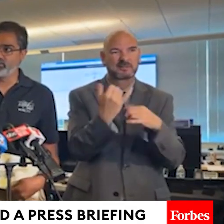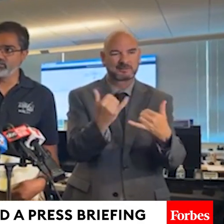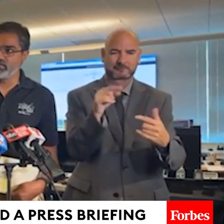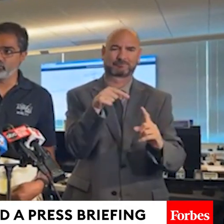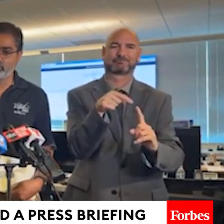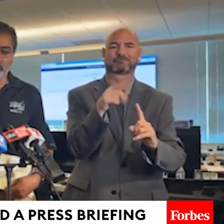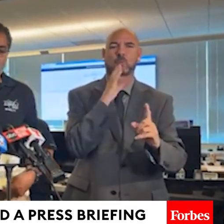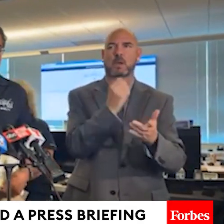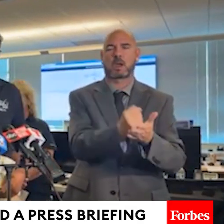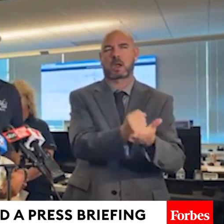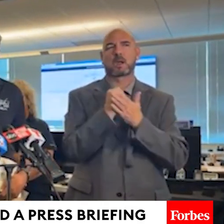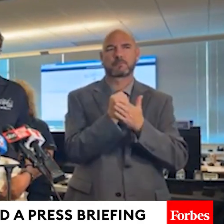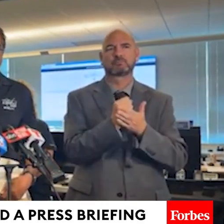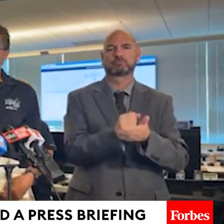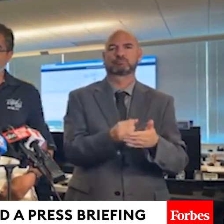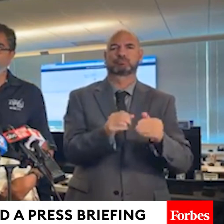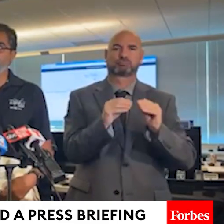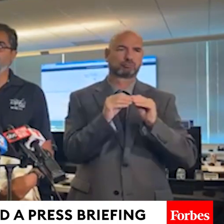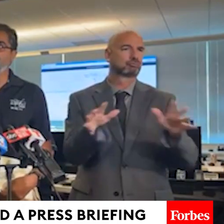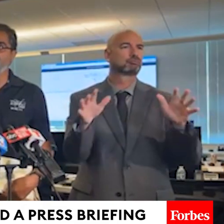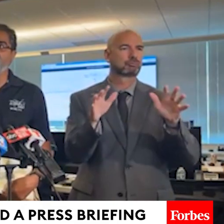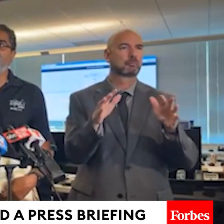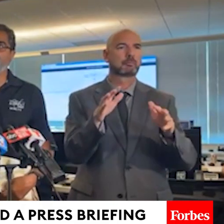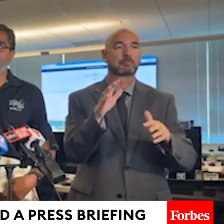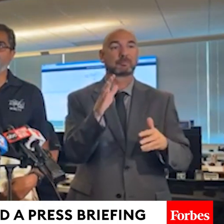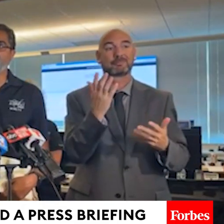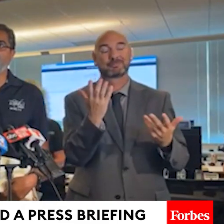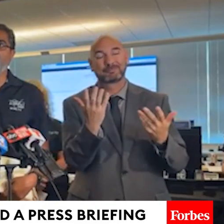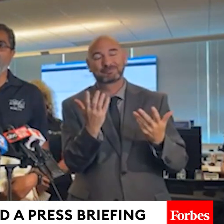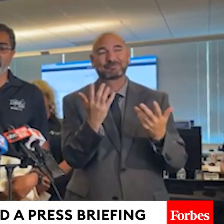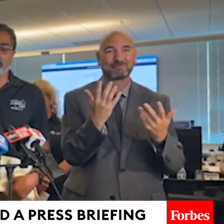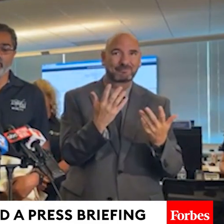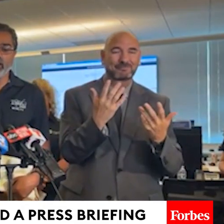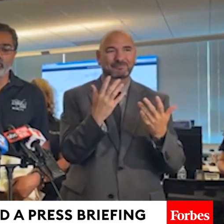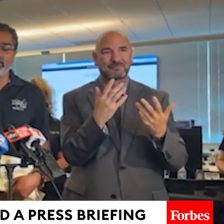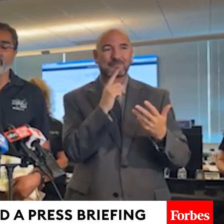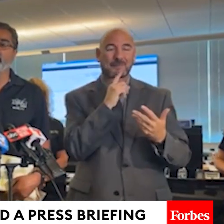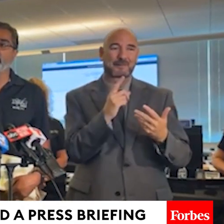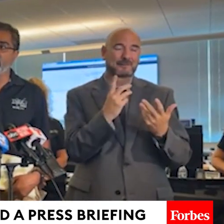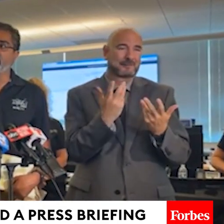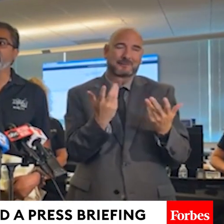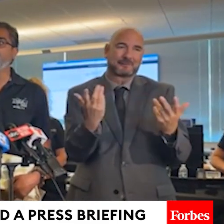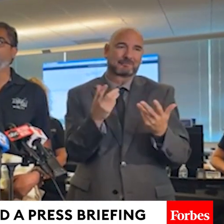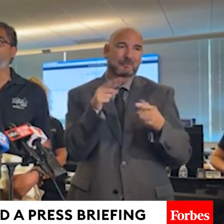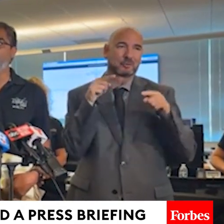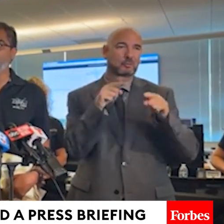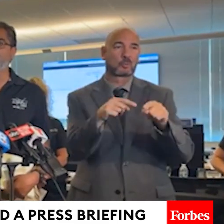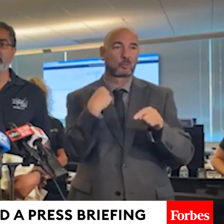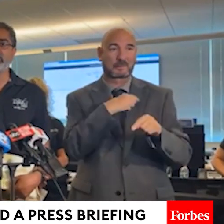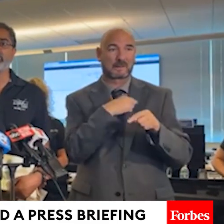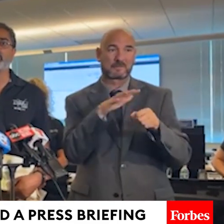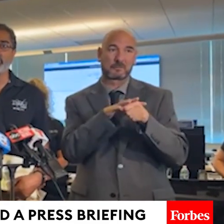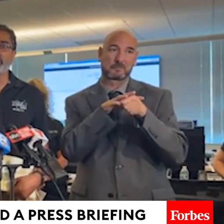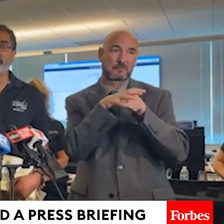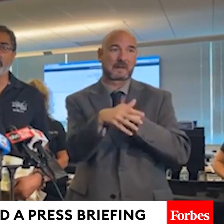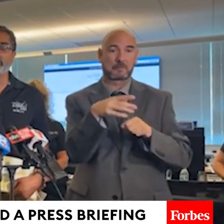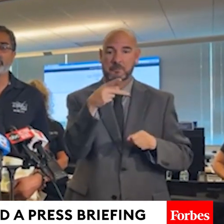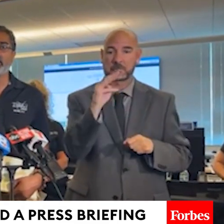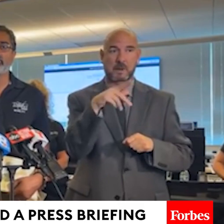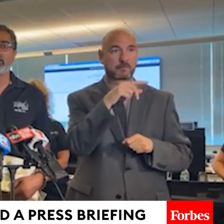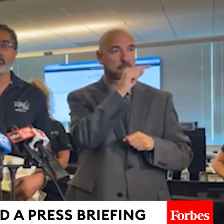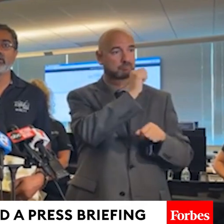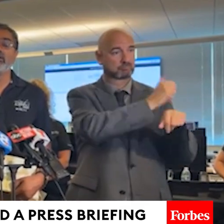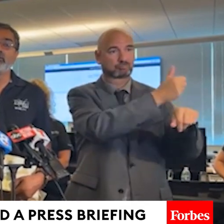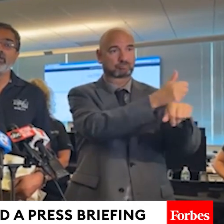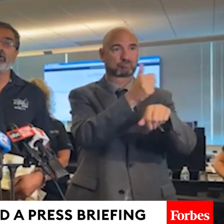the situation out. Having said that, the fact is that while we have plenty of pumping stations with